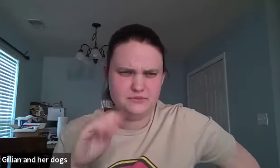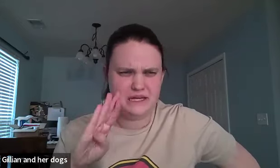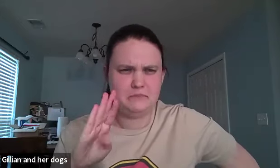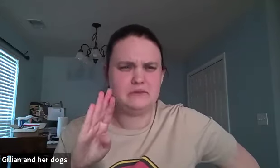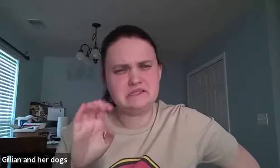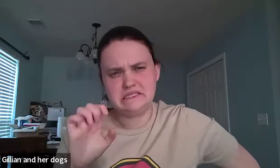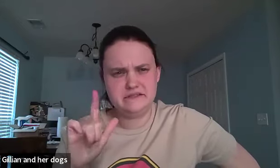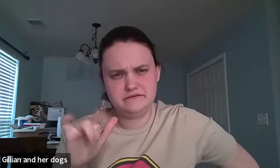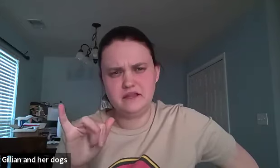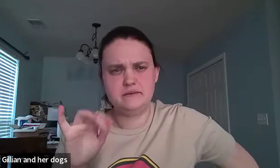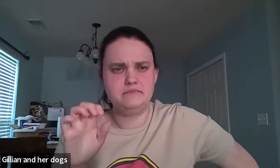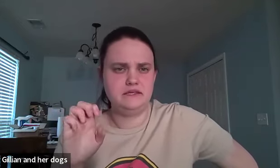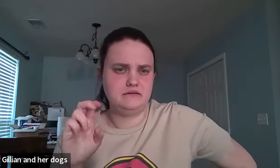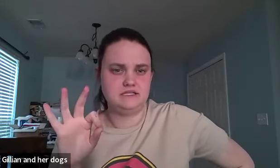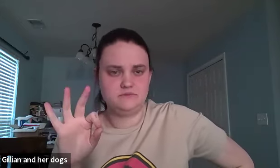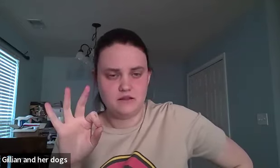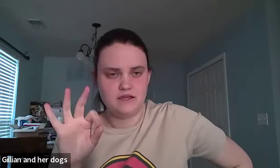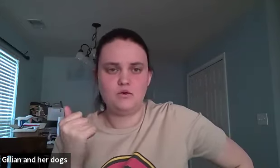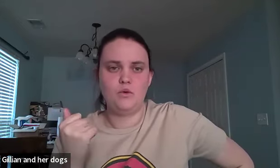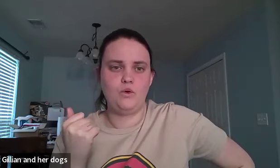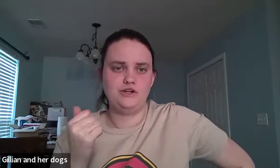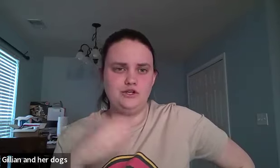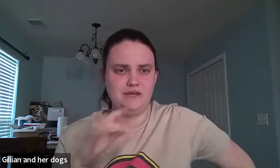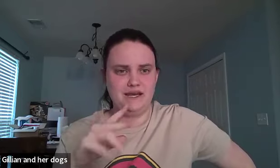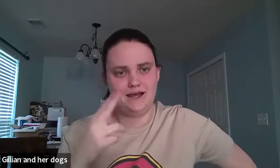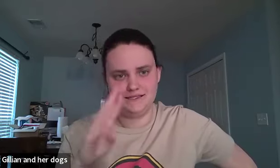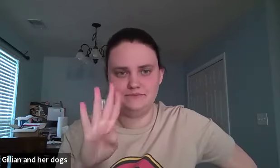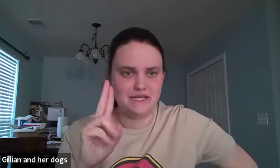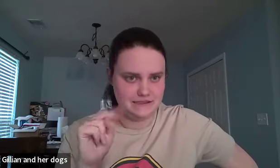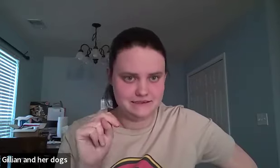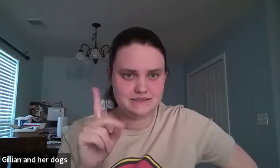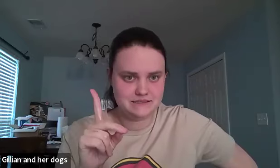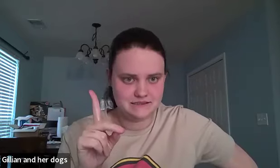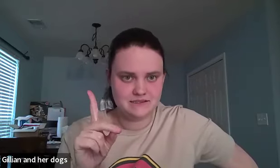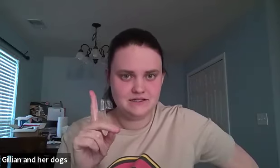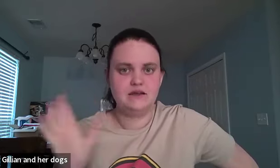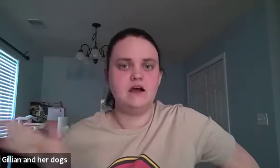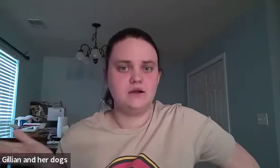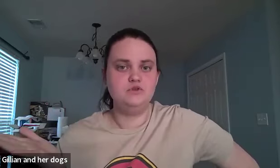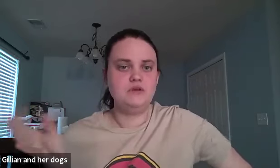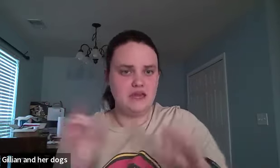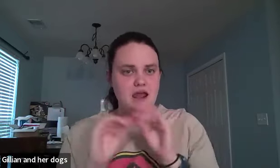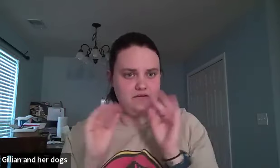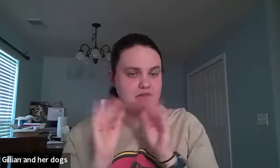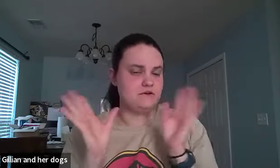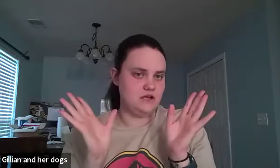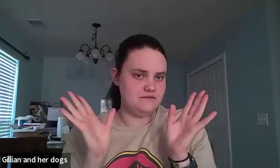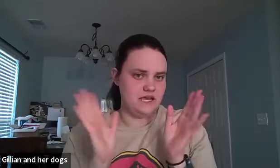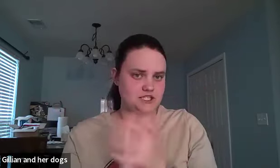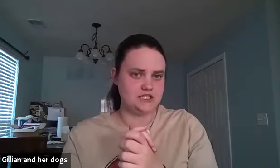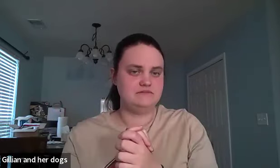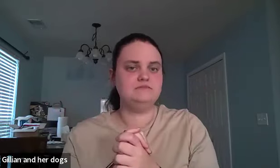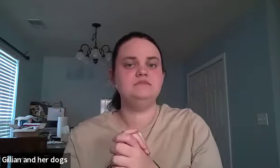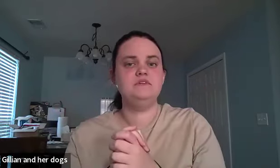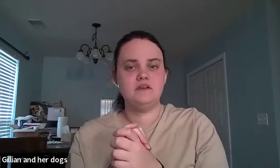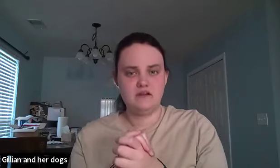You meaning belief, like spell it, or do you mean husband? You can add that for clarification.